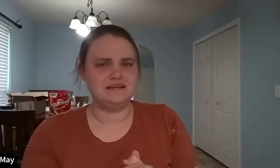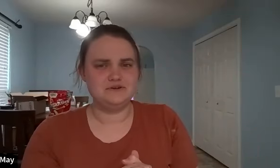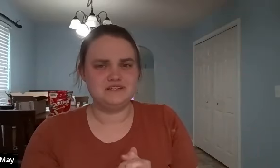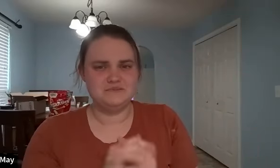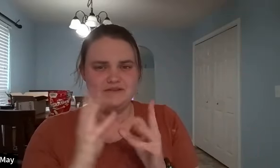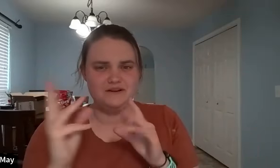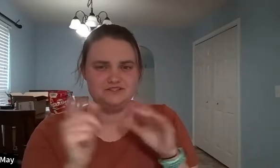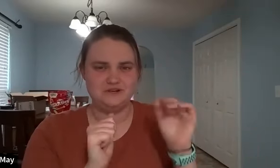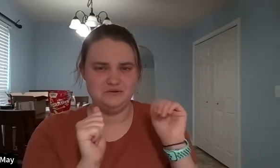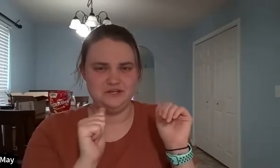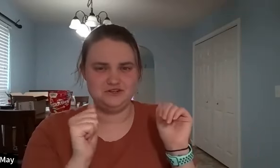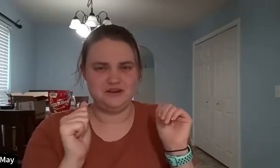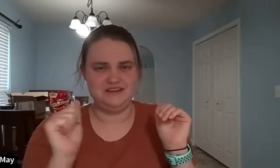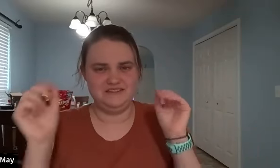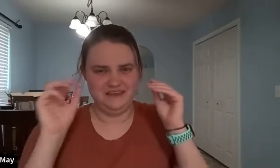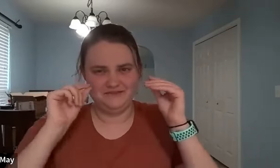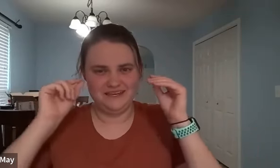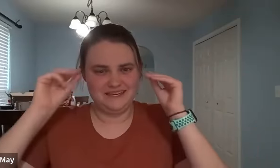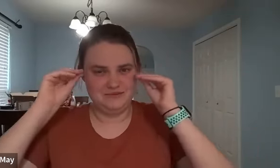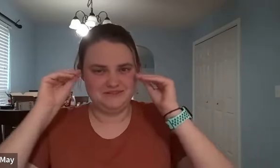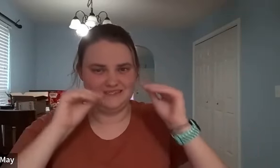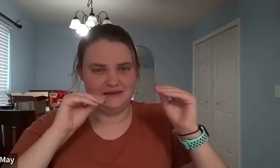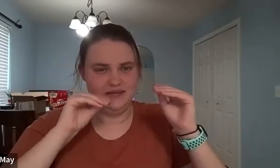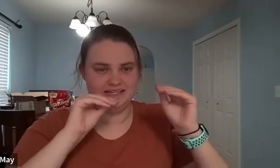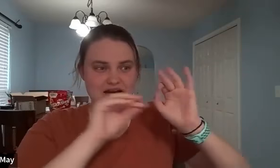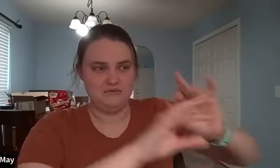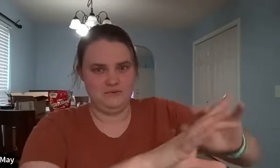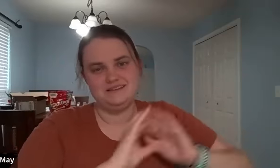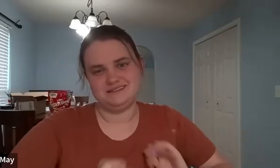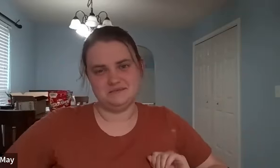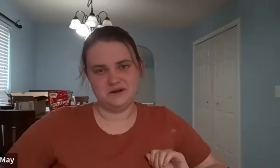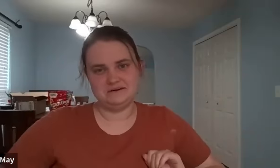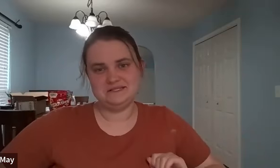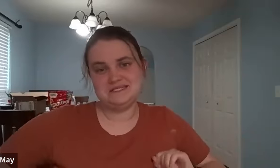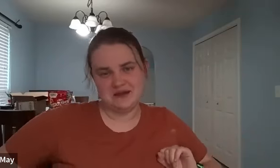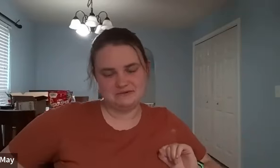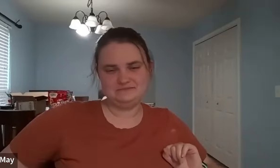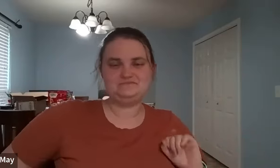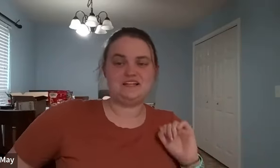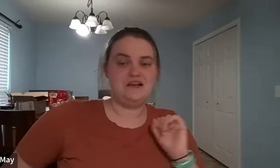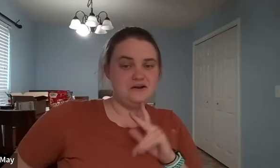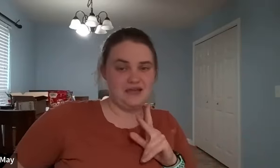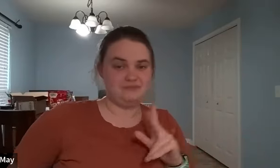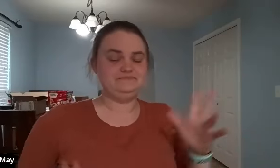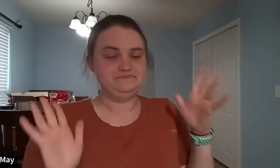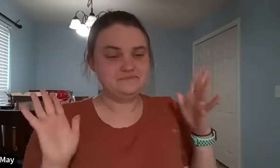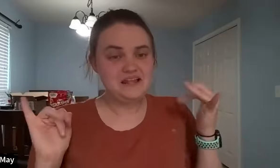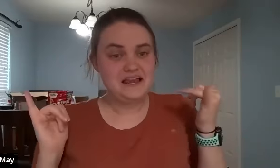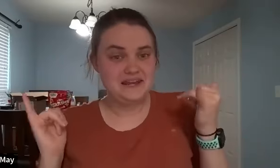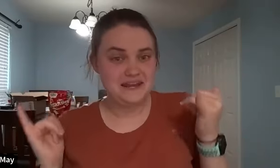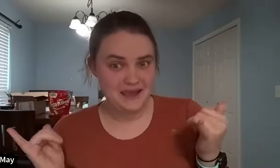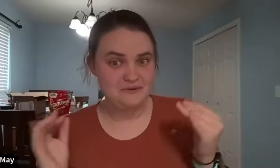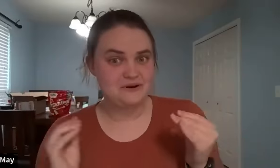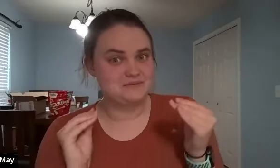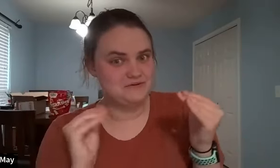numbers can be very tricky when you're trying to think of it and keep it the same and it's not written somewhere. So, okay. Now we're going to move on